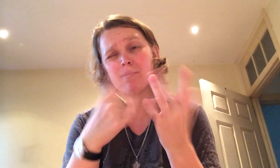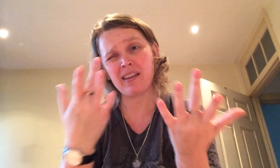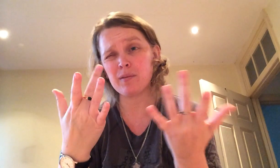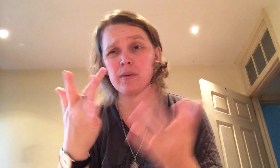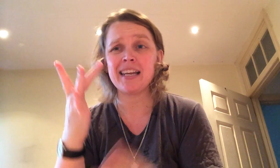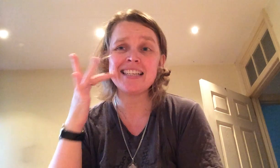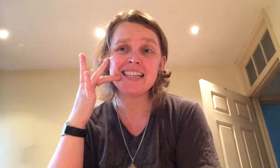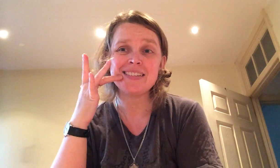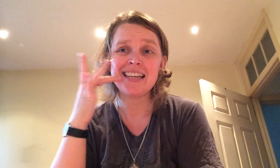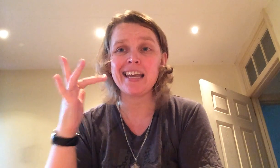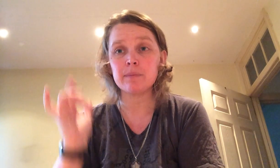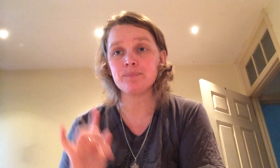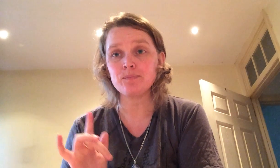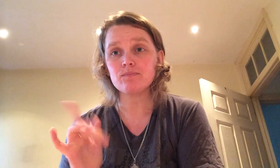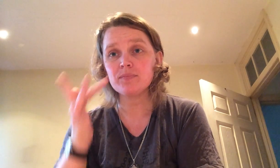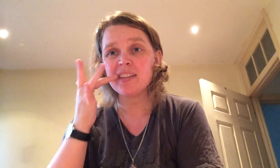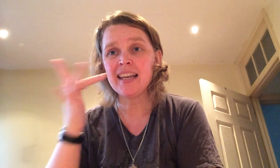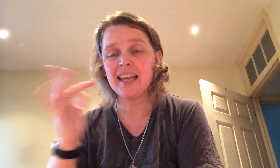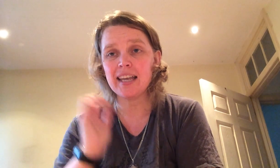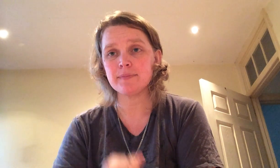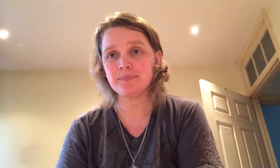think pretty easy. E, E.